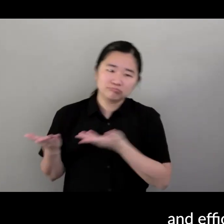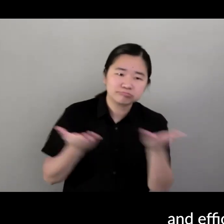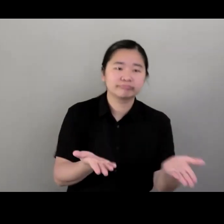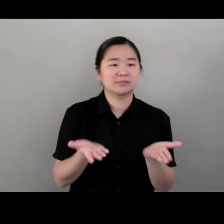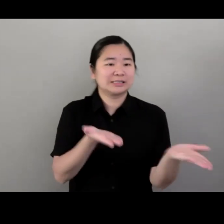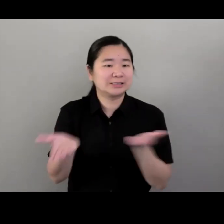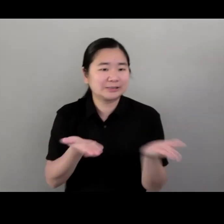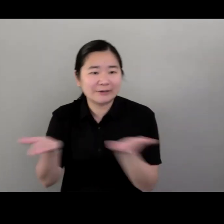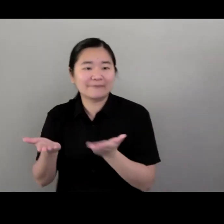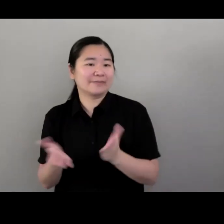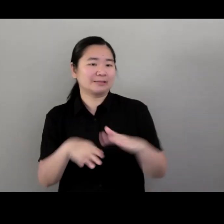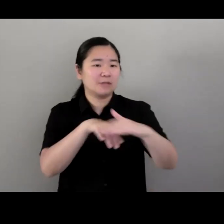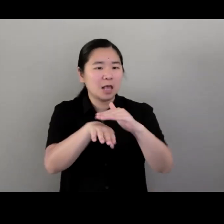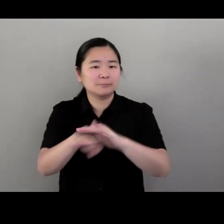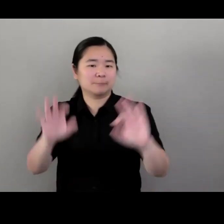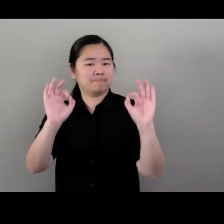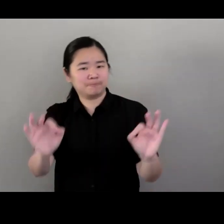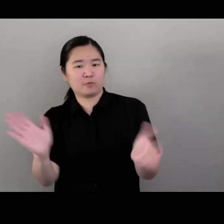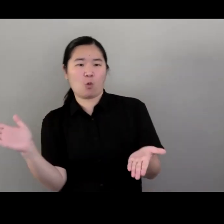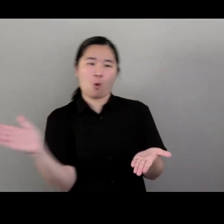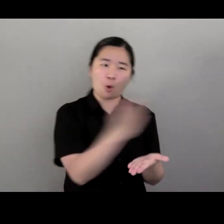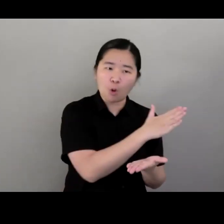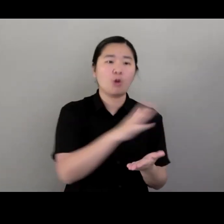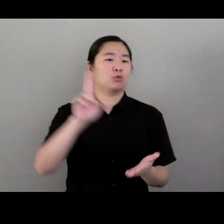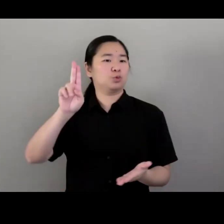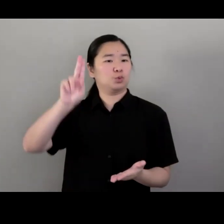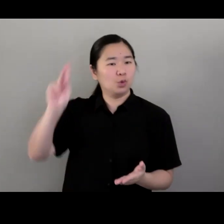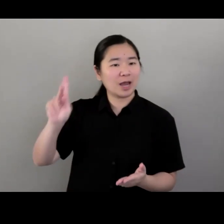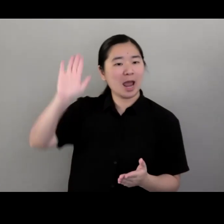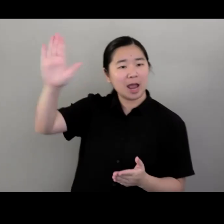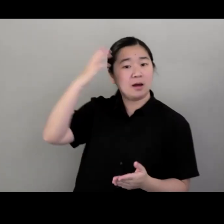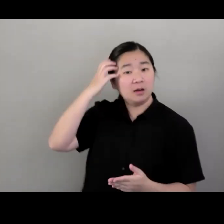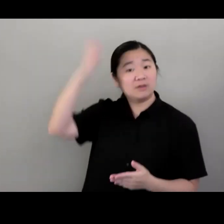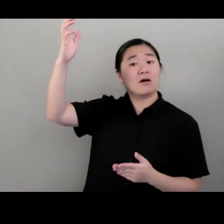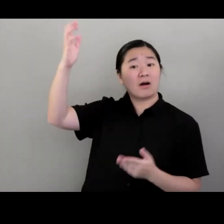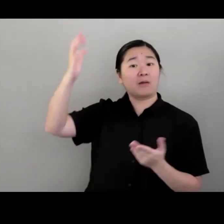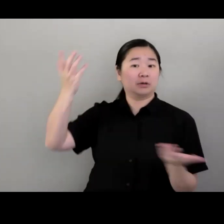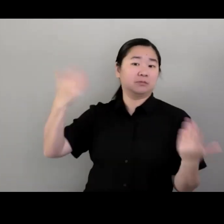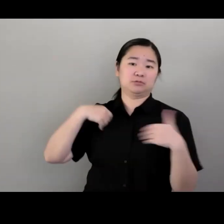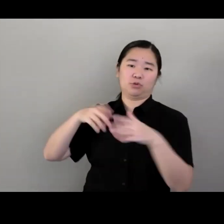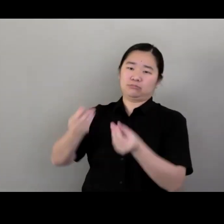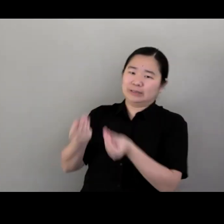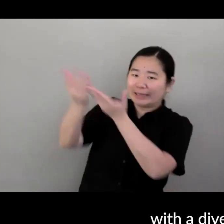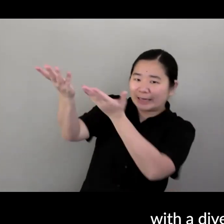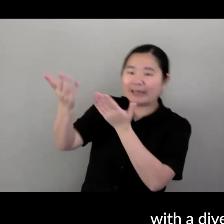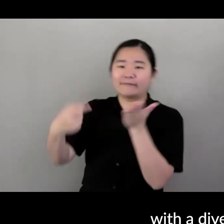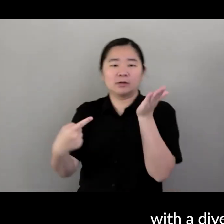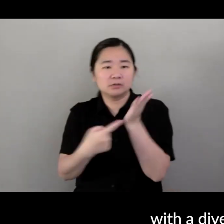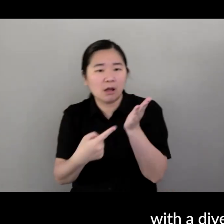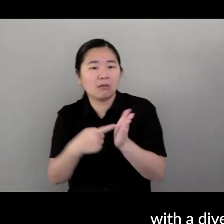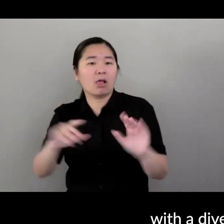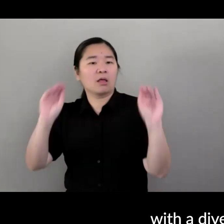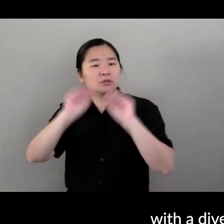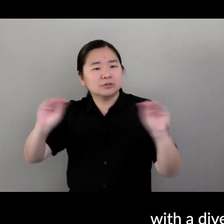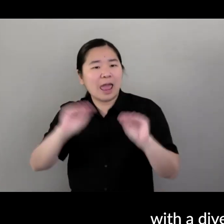numerous reasons. One is that it's connected to a program, the Inclusive Futures program, and it means we're able to work with